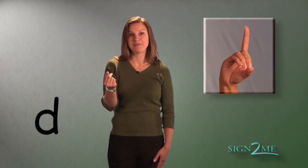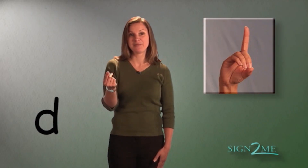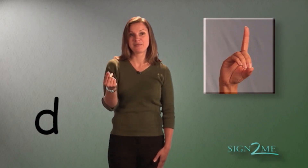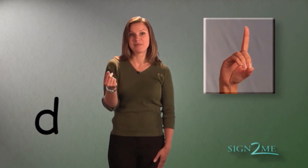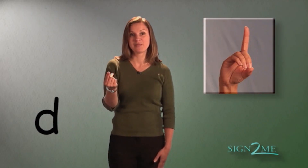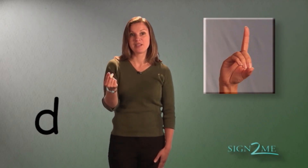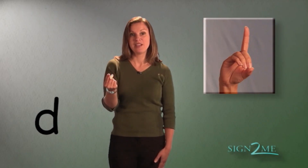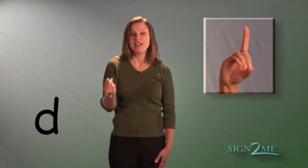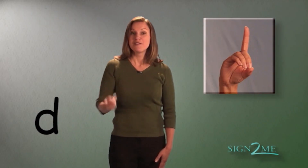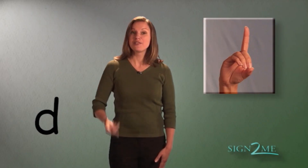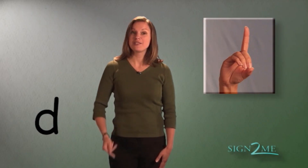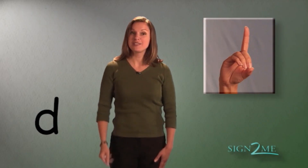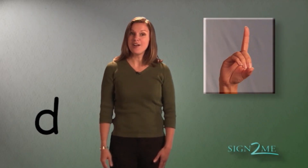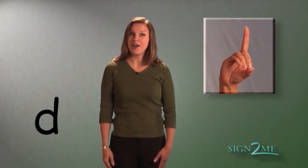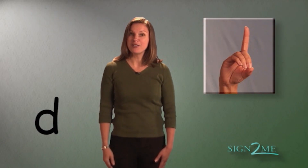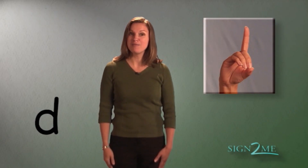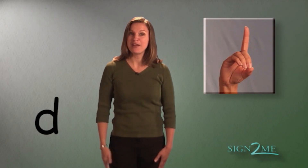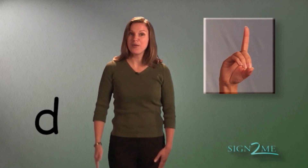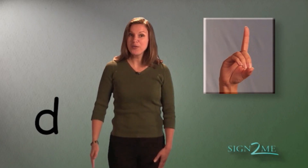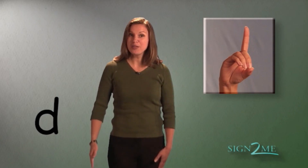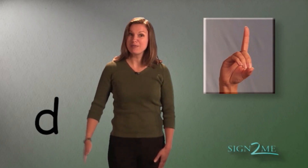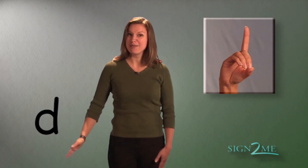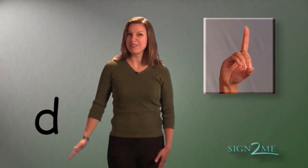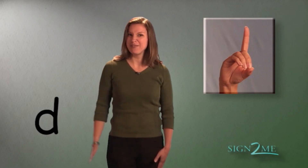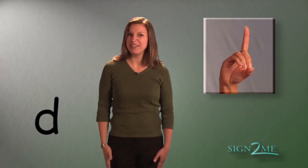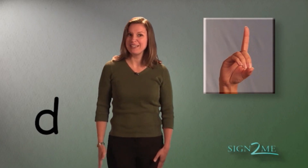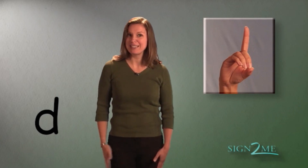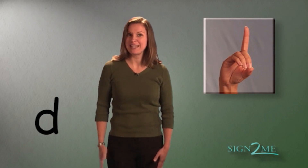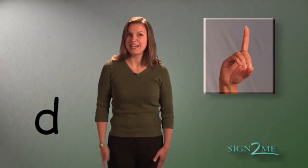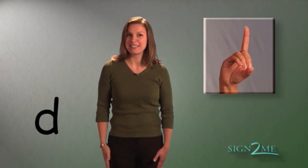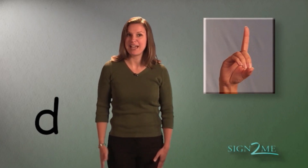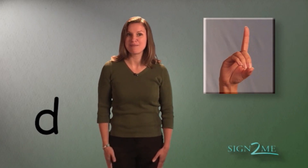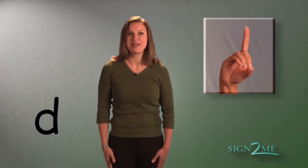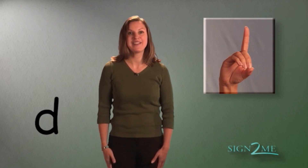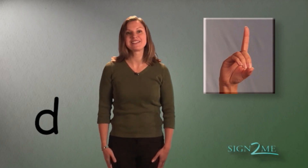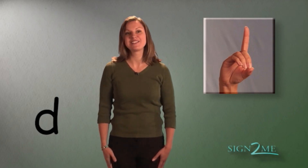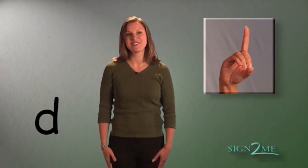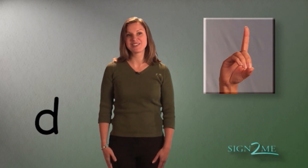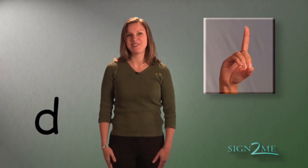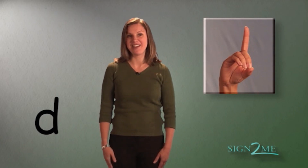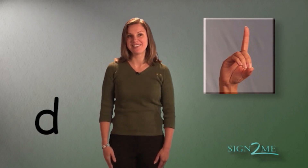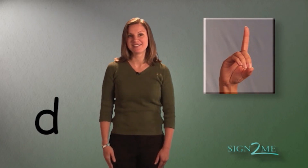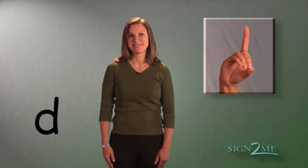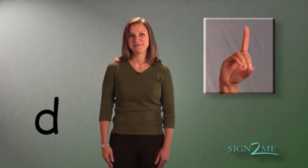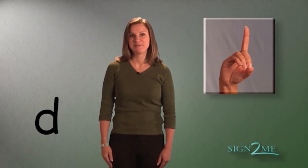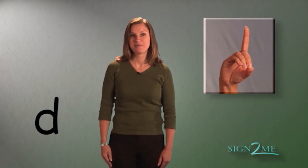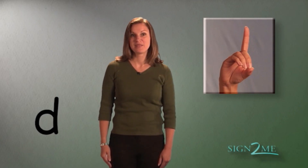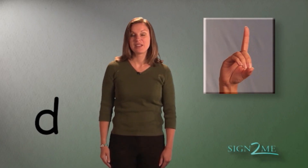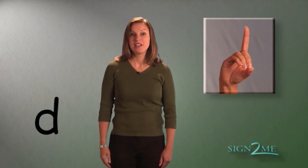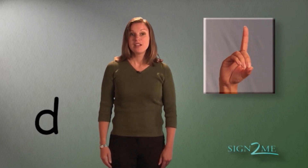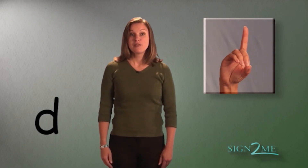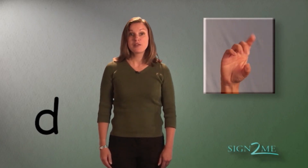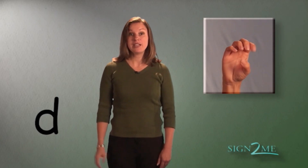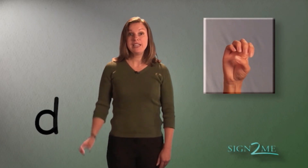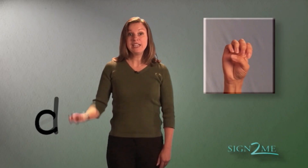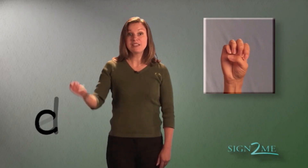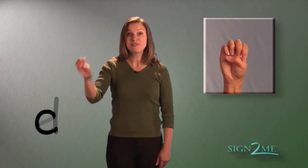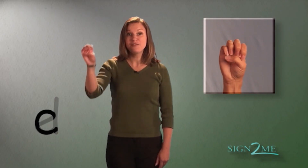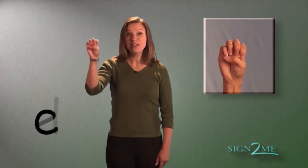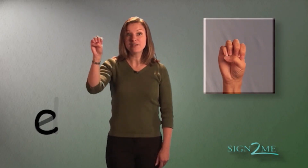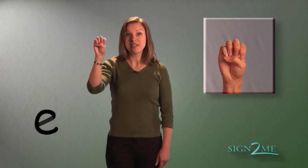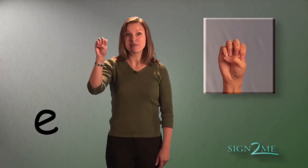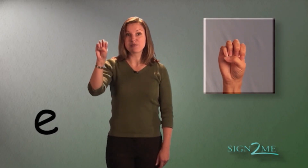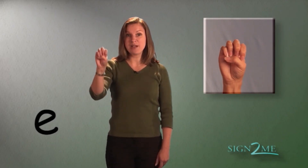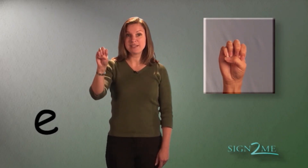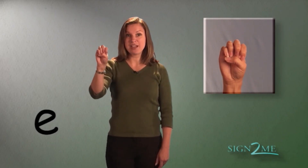Dog. For the song, you might only be able to fit in the thigh slap, and that's just fine. For E,